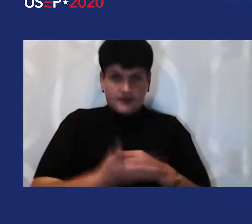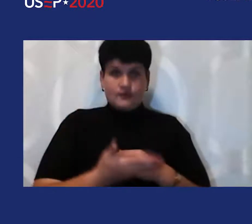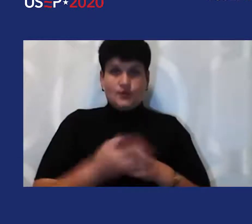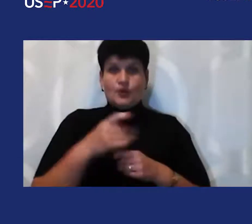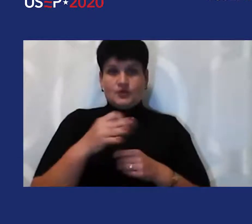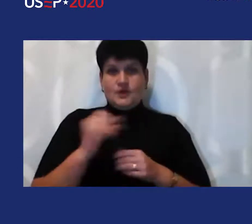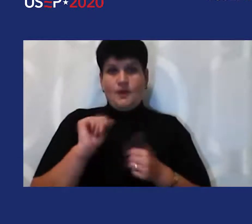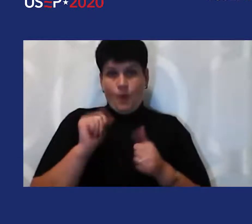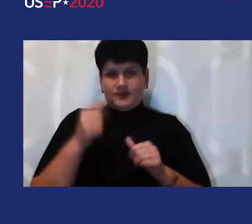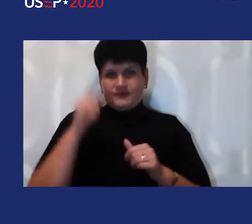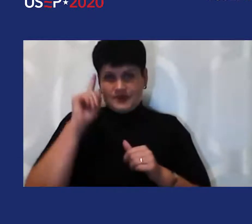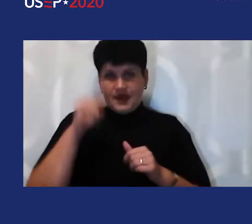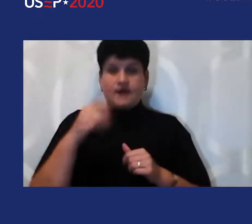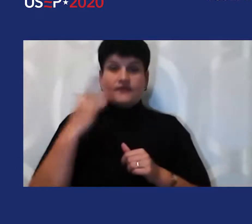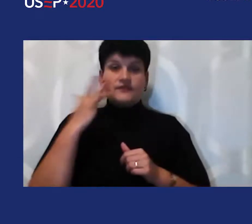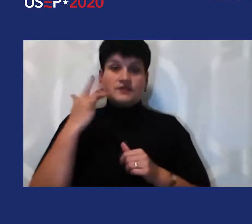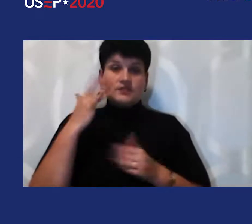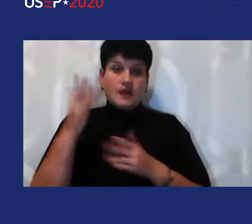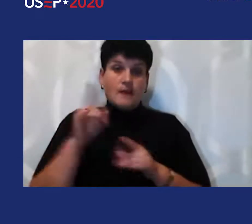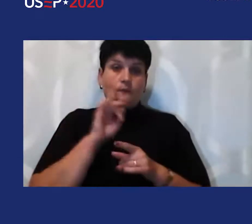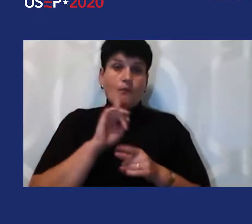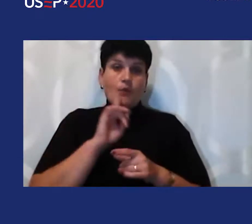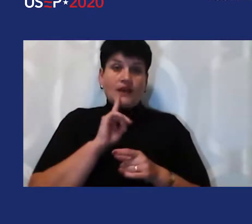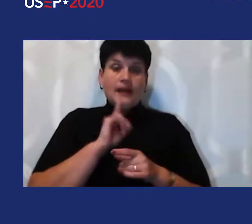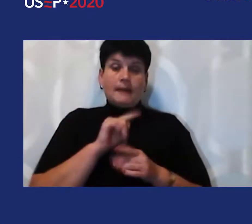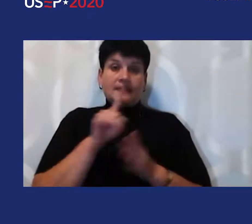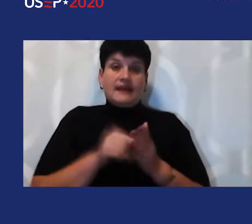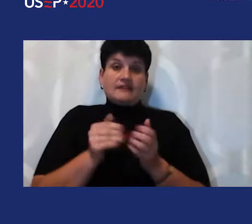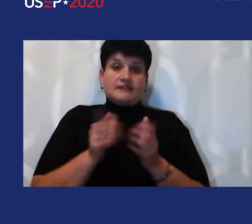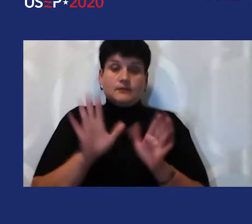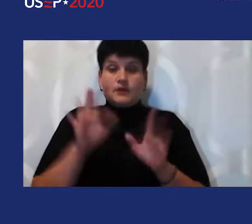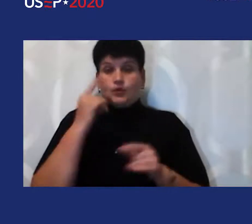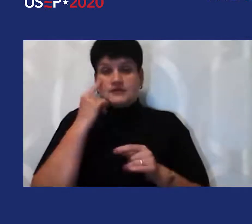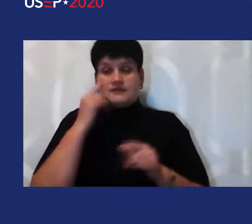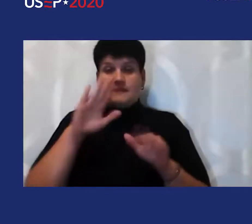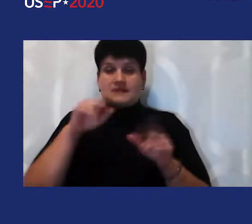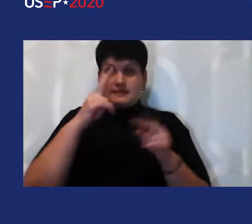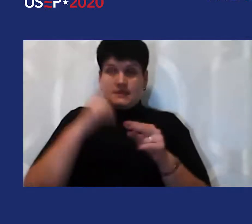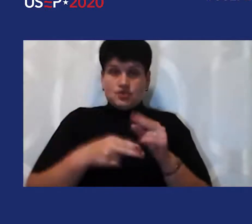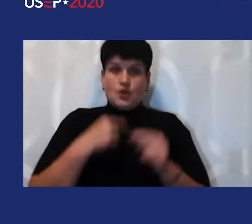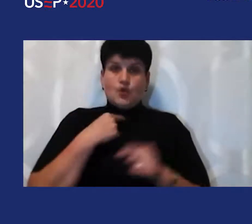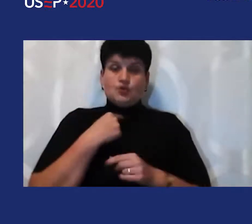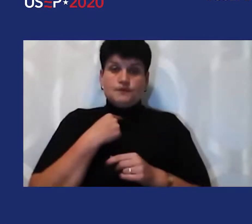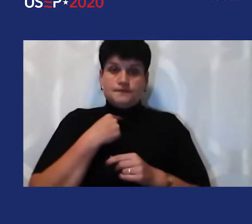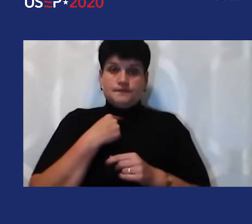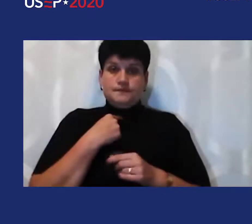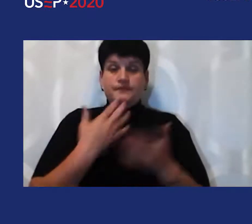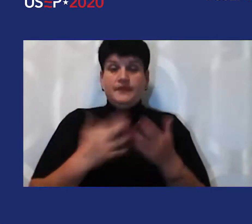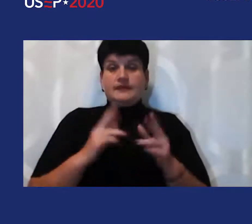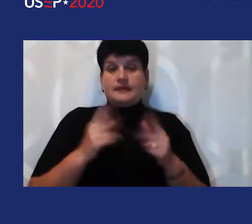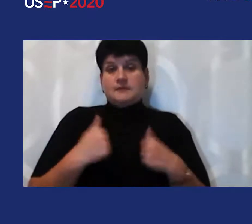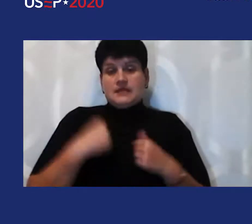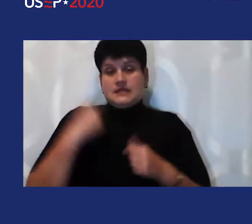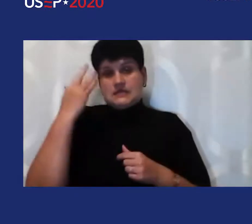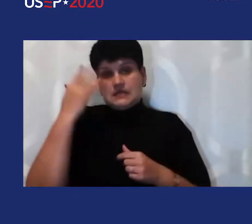results of the local elections. We still don't know what would be the results of the US presidential elections, but we'll learn